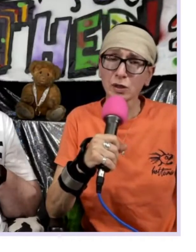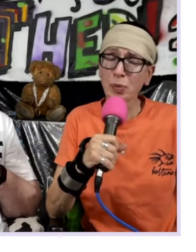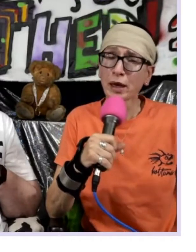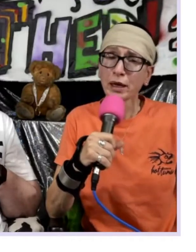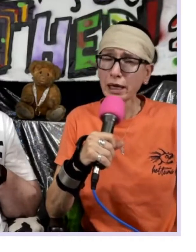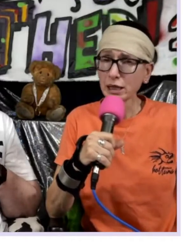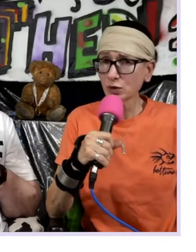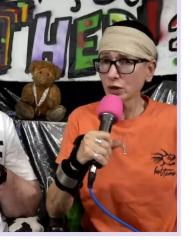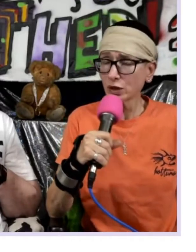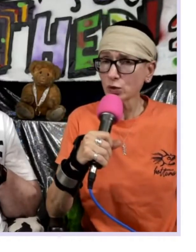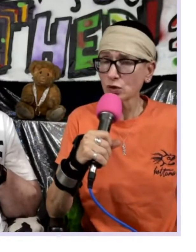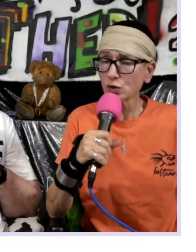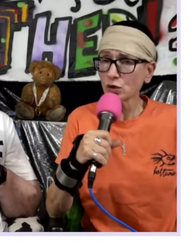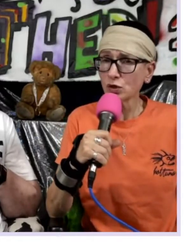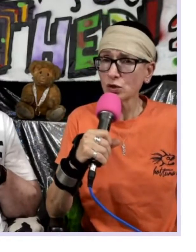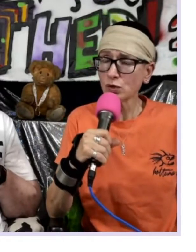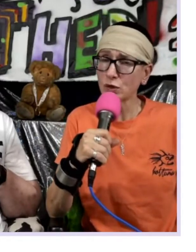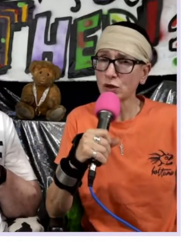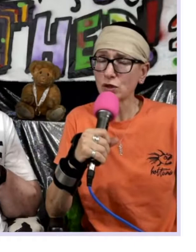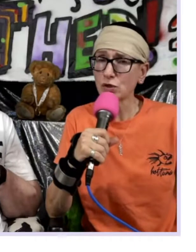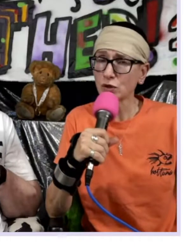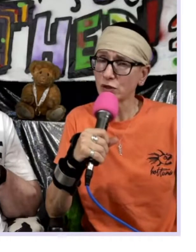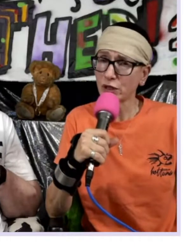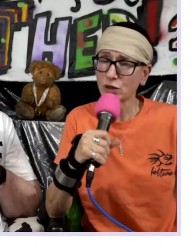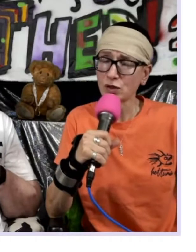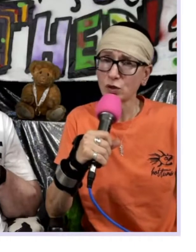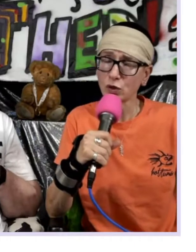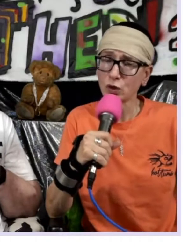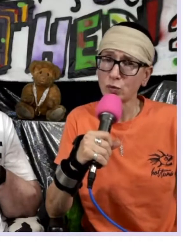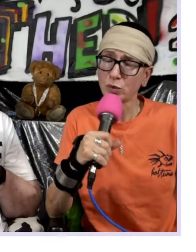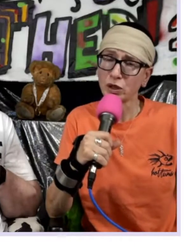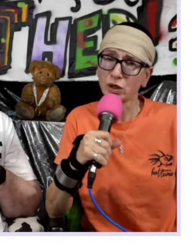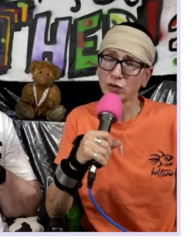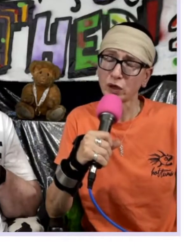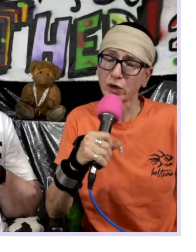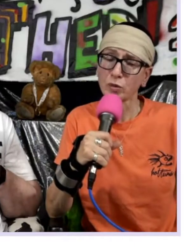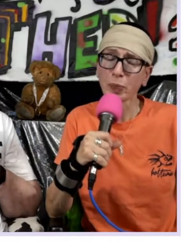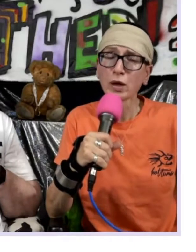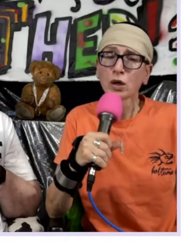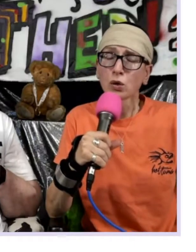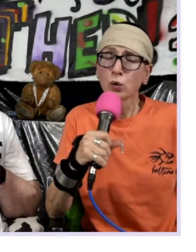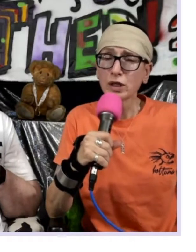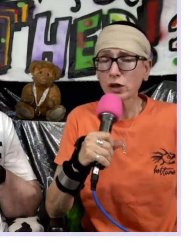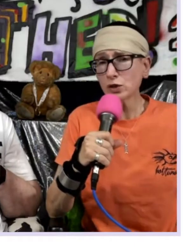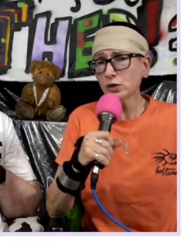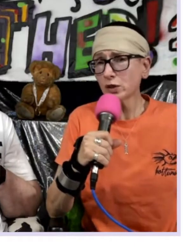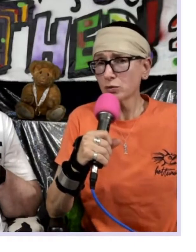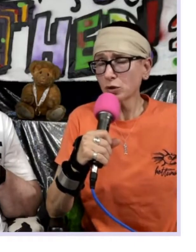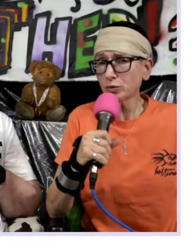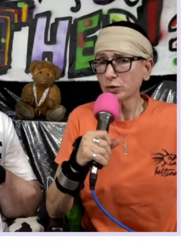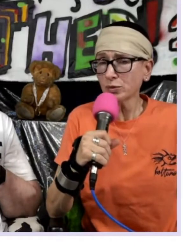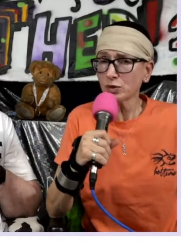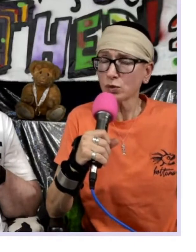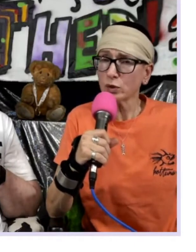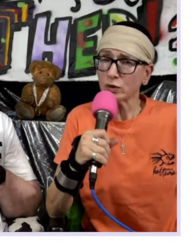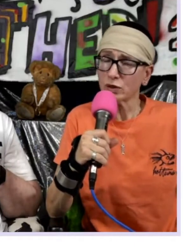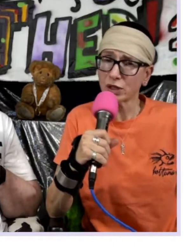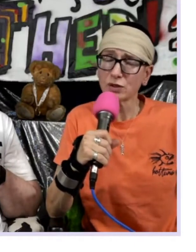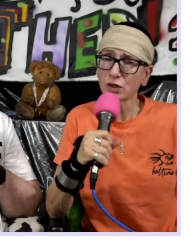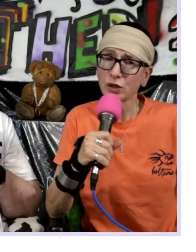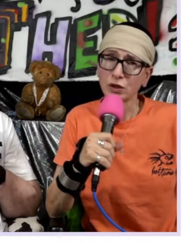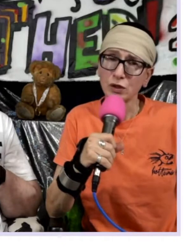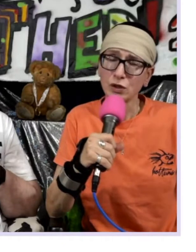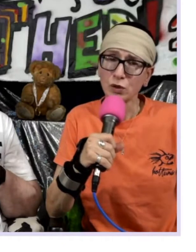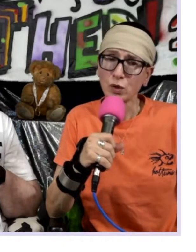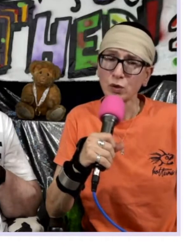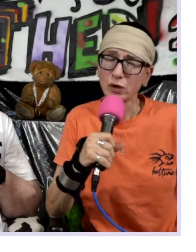And anything else that you think you can tell us that could be of help. We know there are problems with the